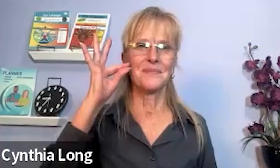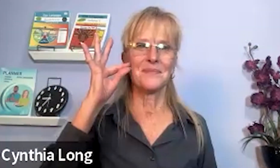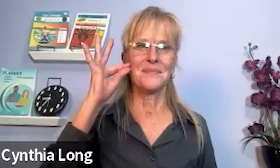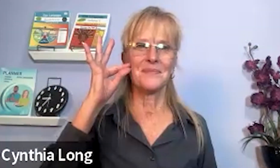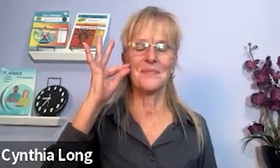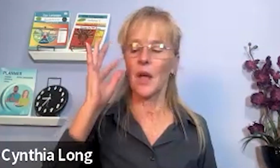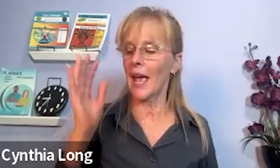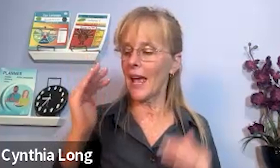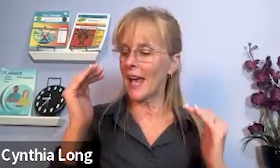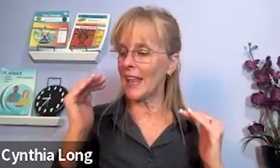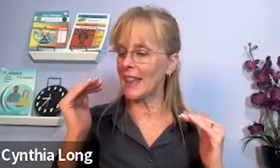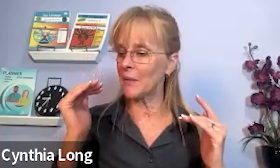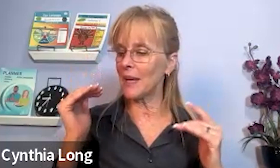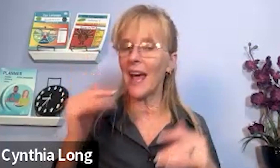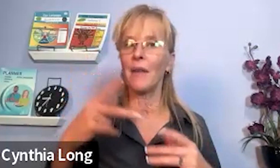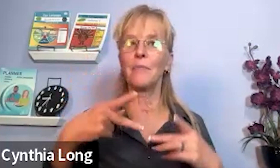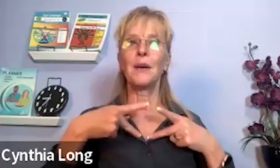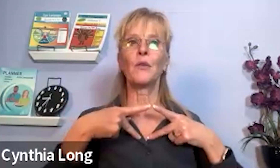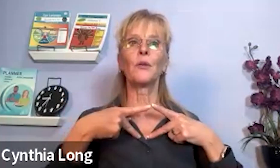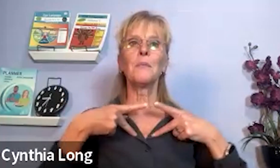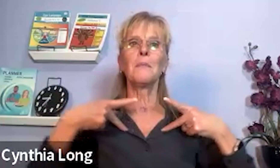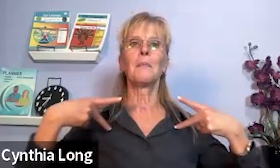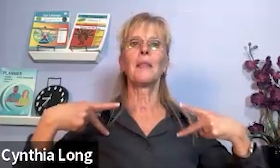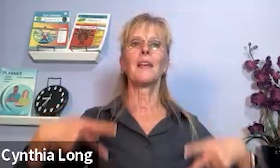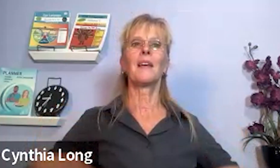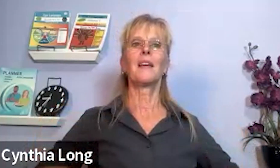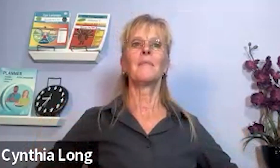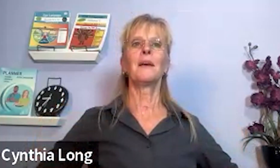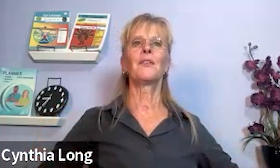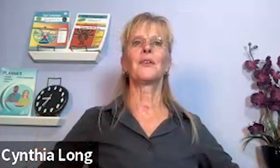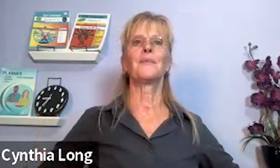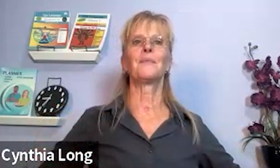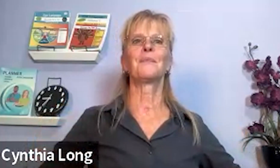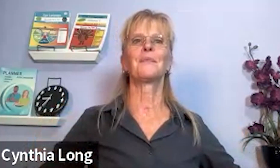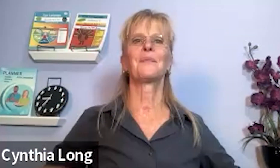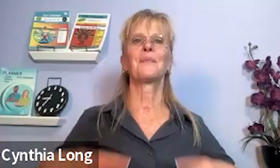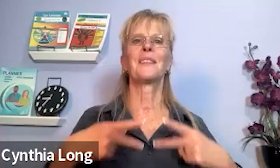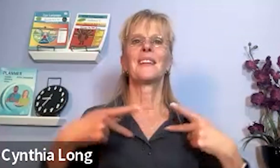American. And then we have pilgrim.